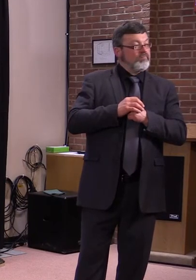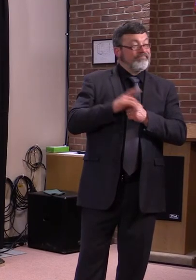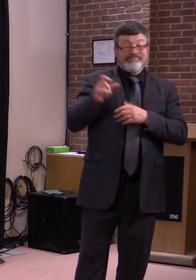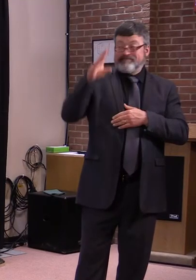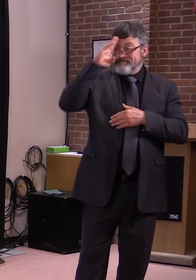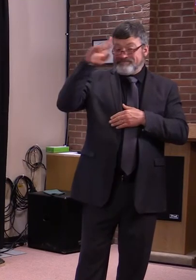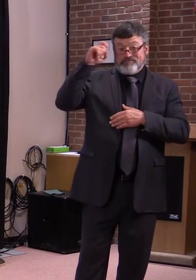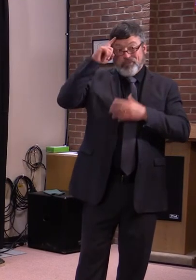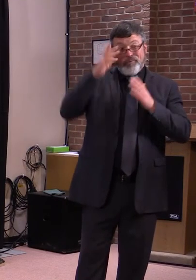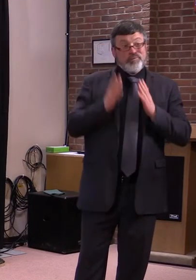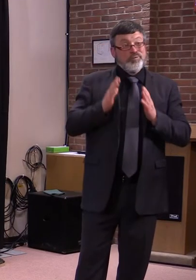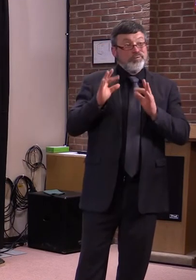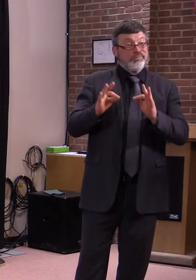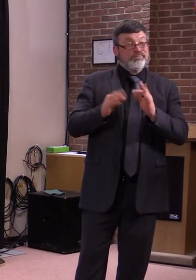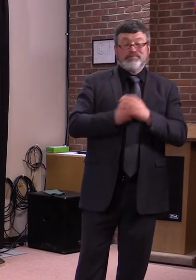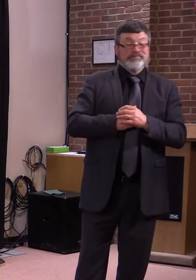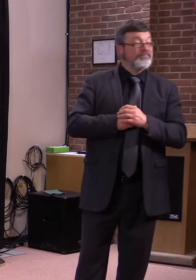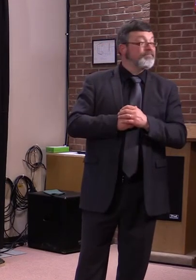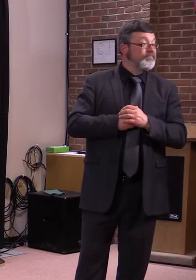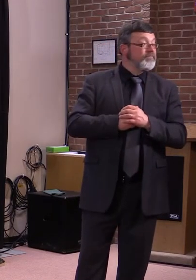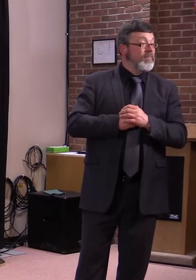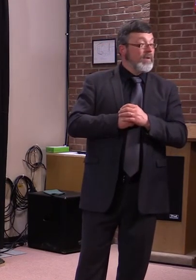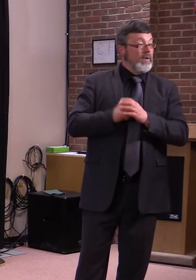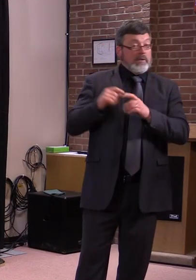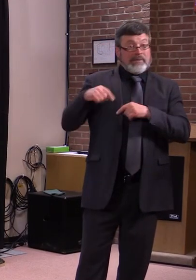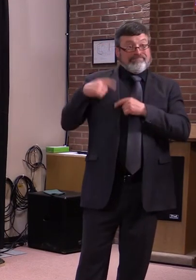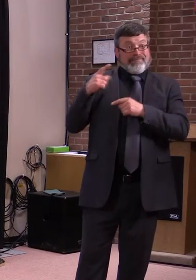Since we're about halfway through the legislative session,